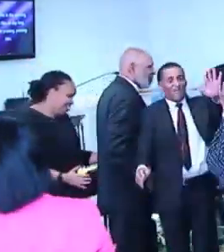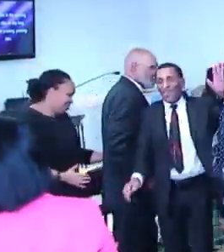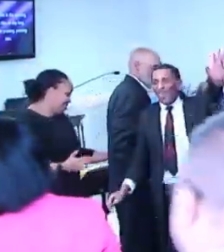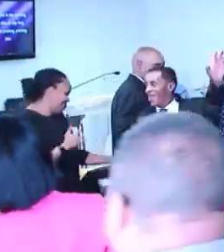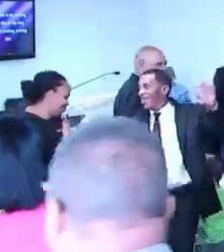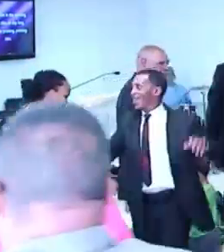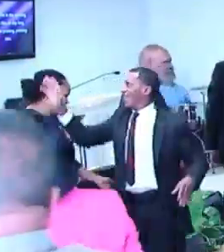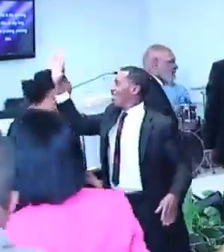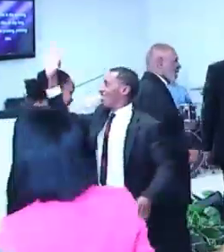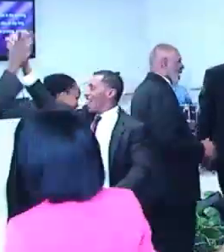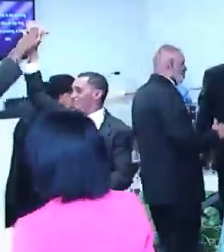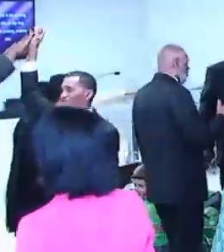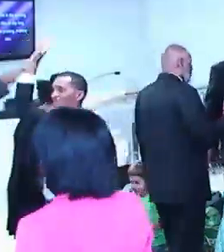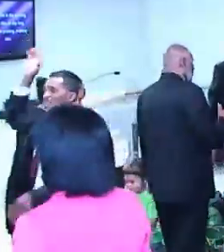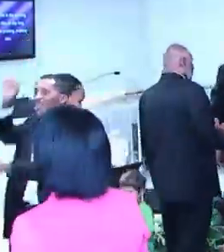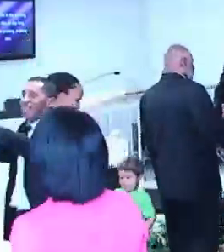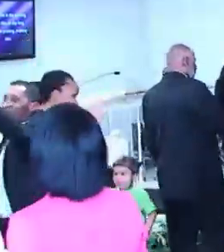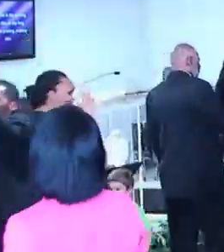feel